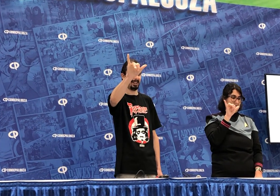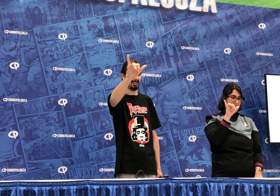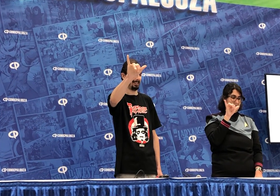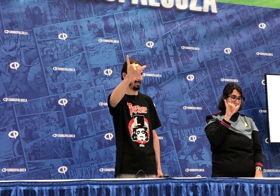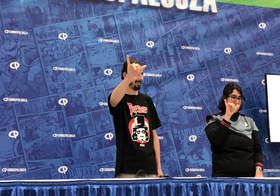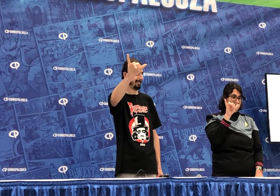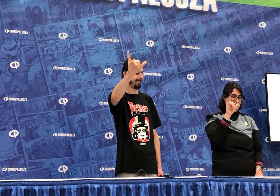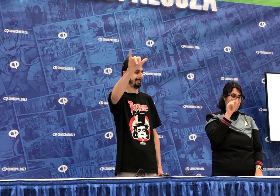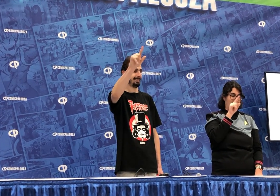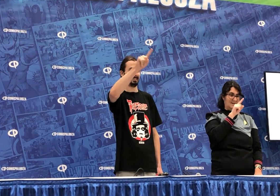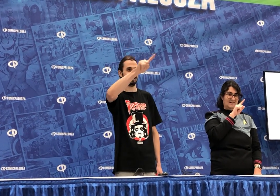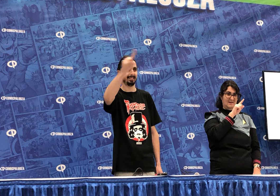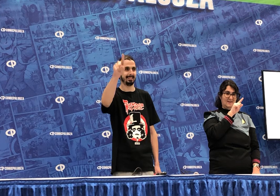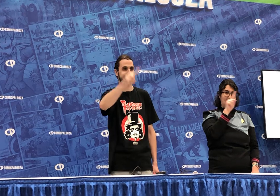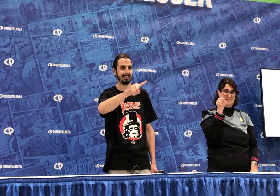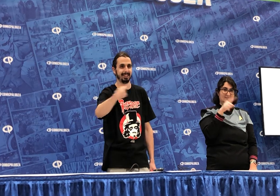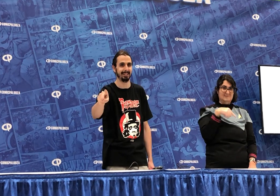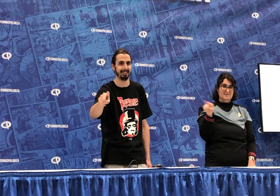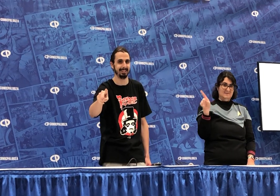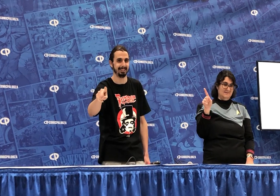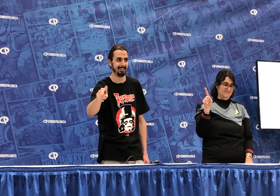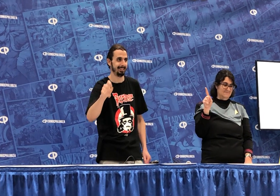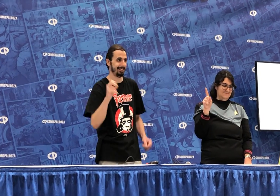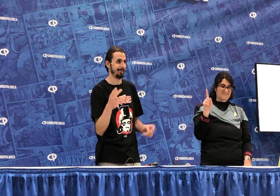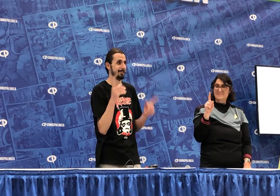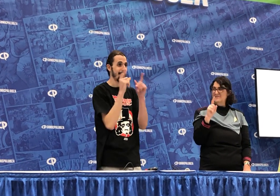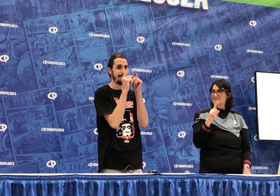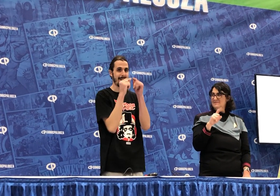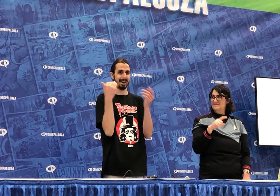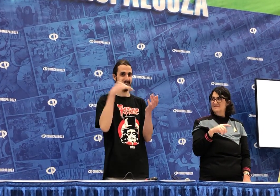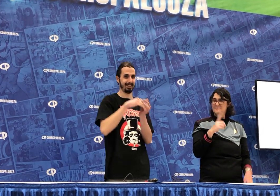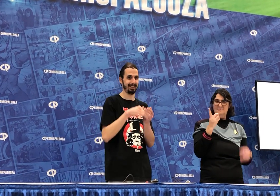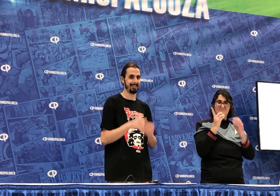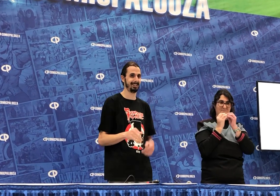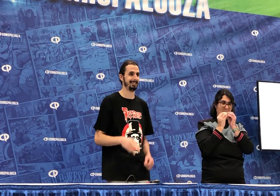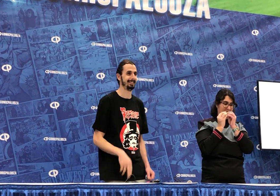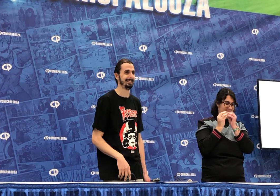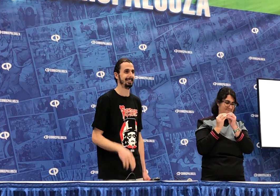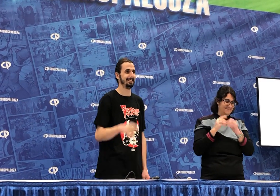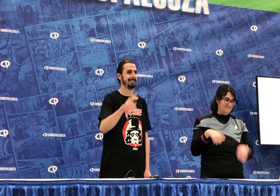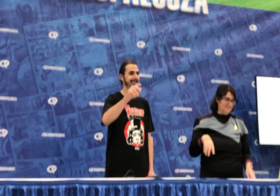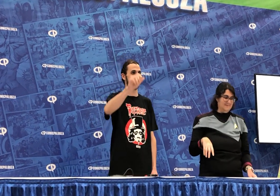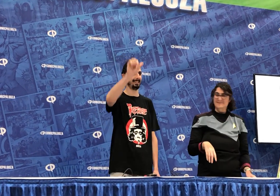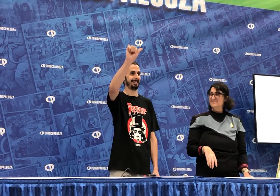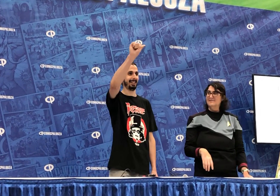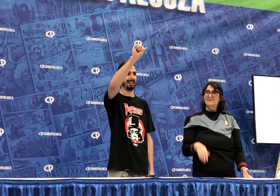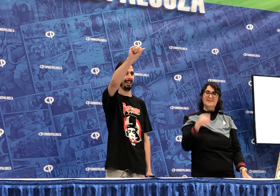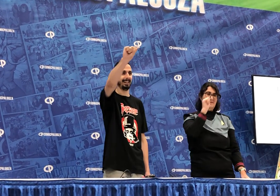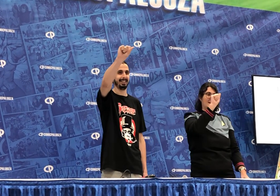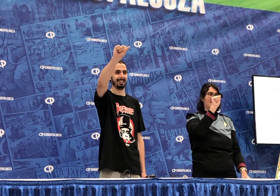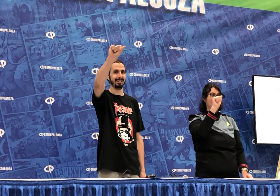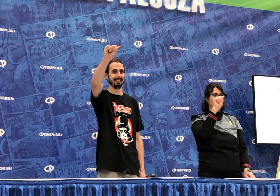Y, Z. All right, let's do it again. One more time. Ready? A,